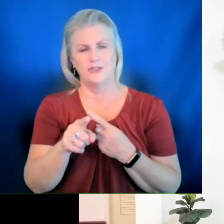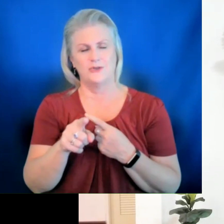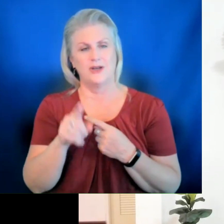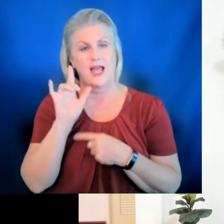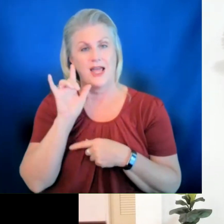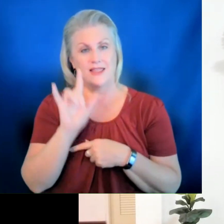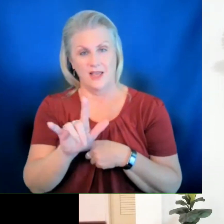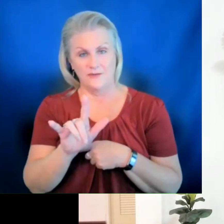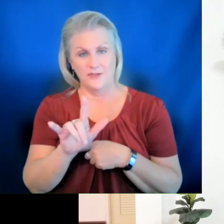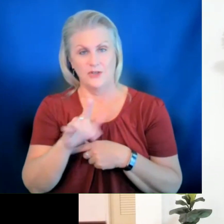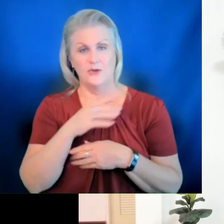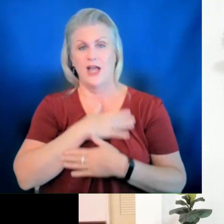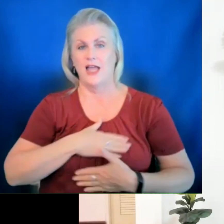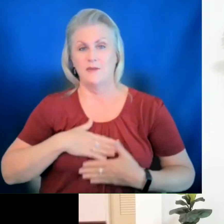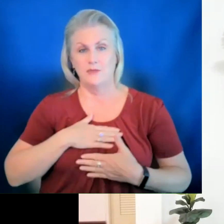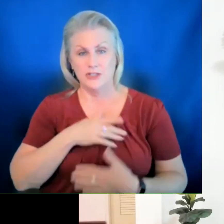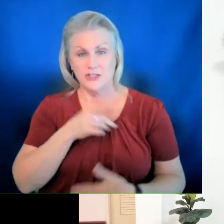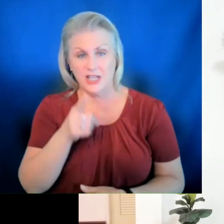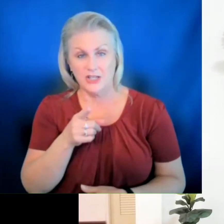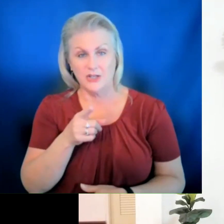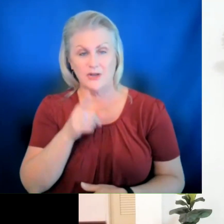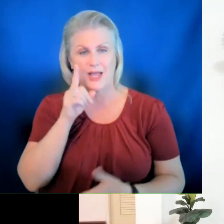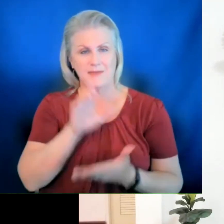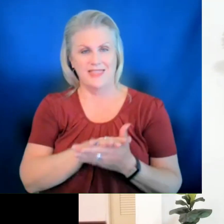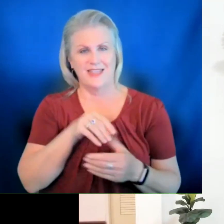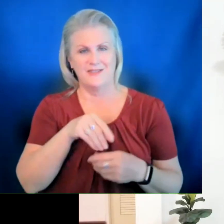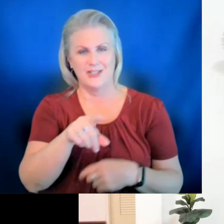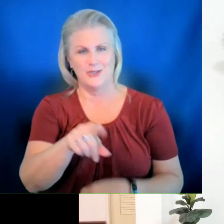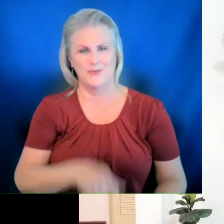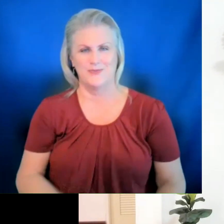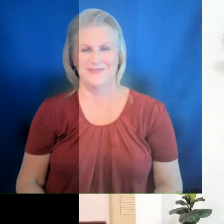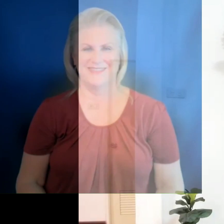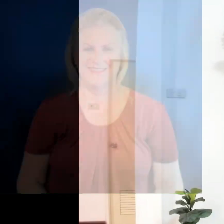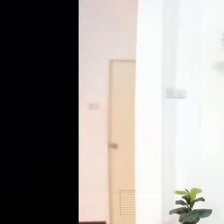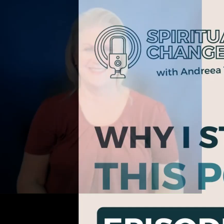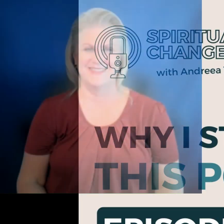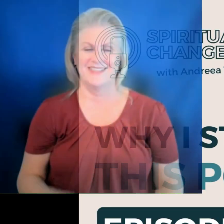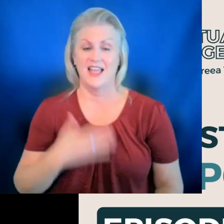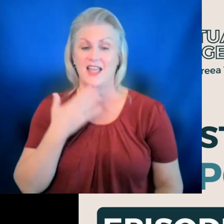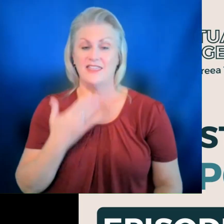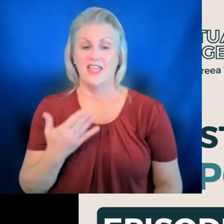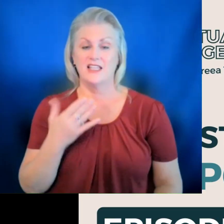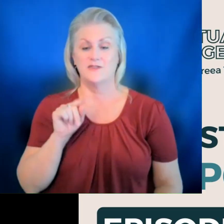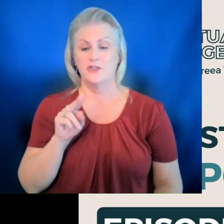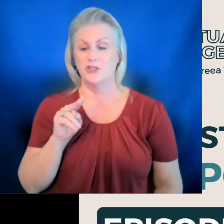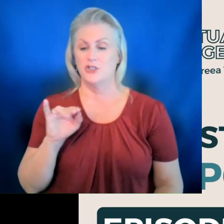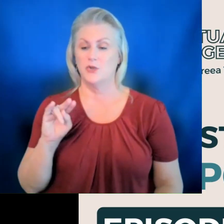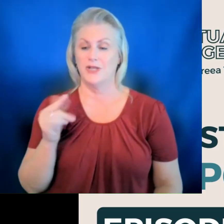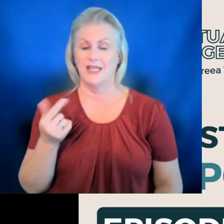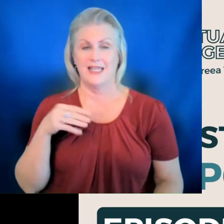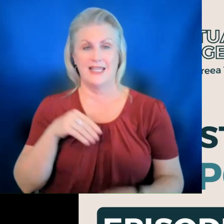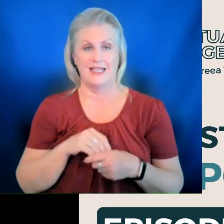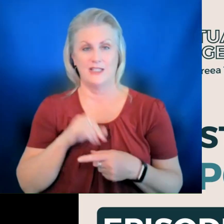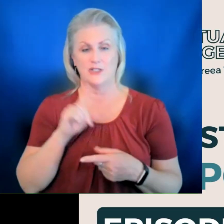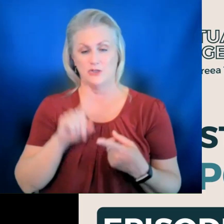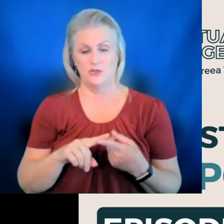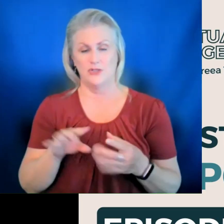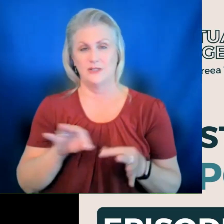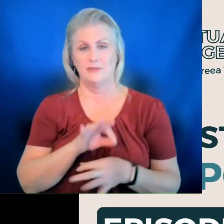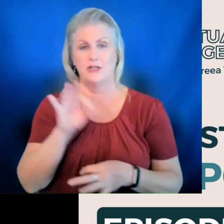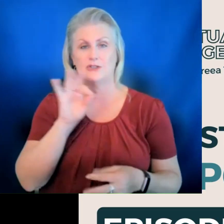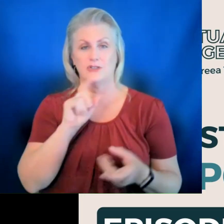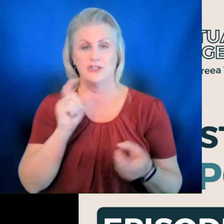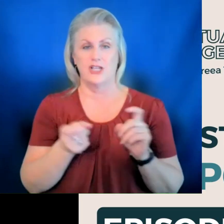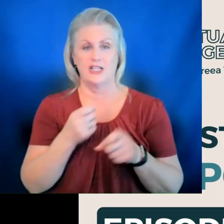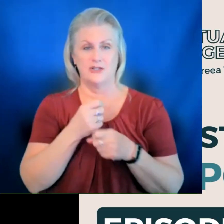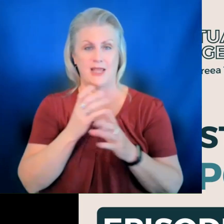to you. I love you, I appreciate you, and I believe in you. Thanks for tuning in to Spiritual